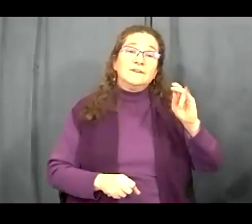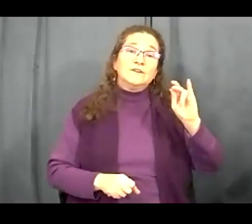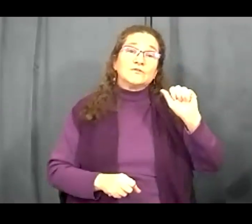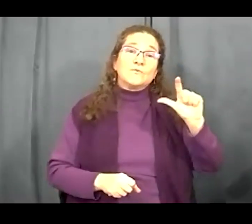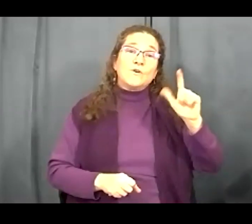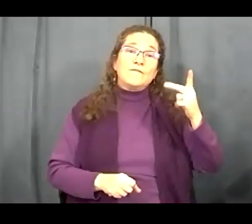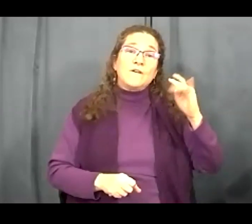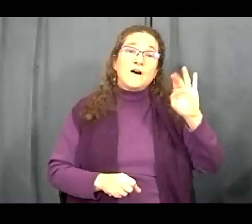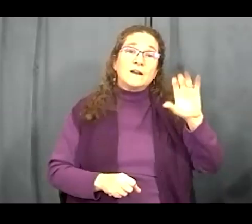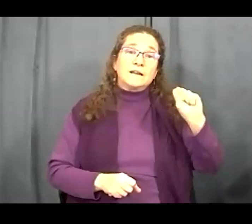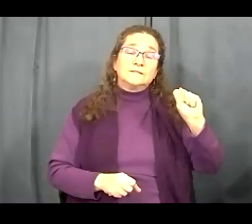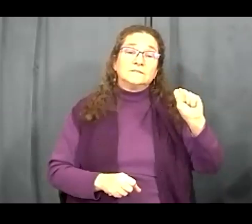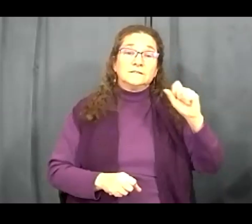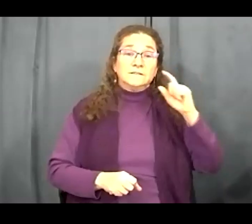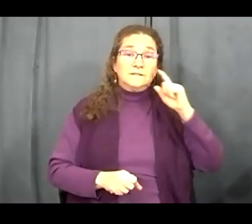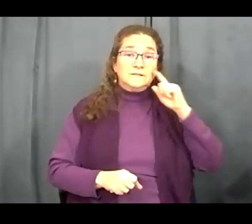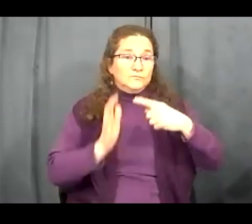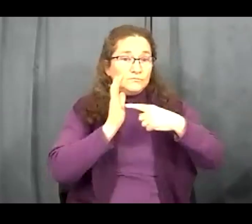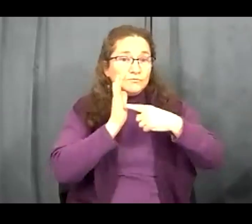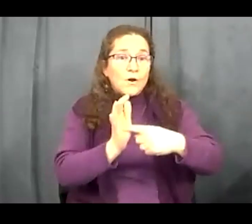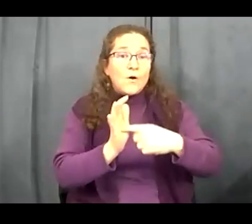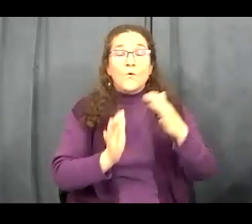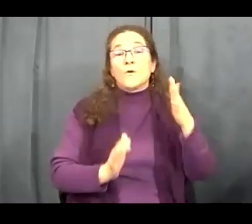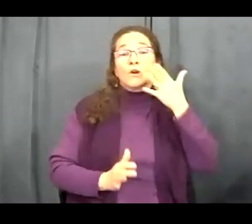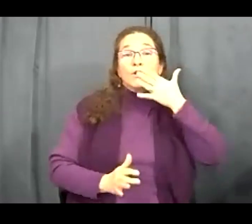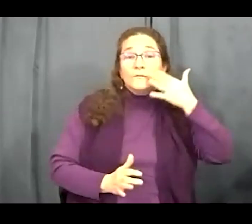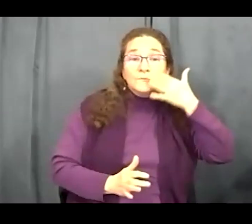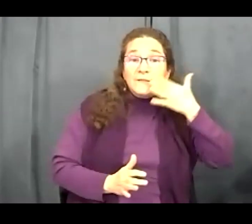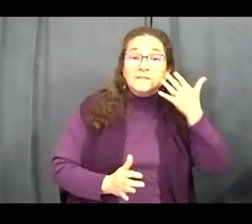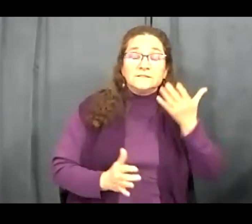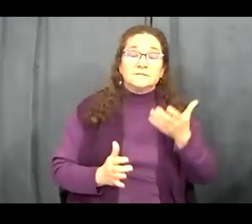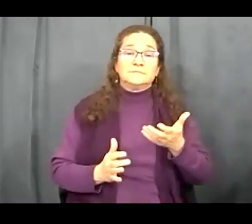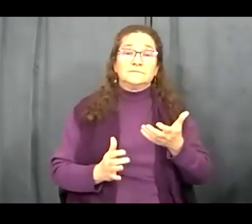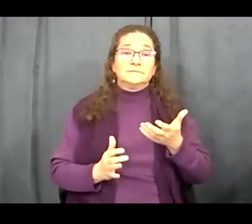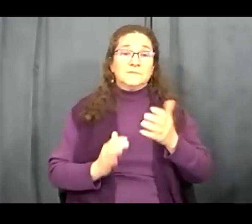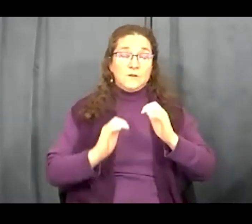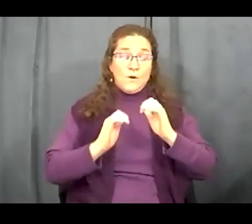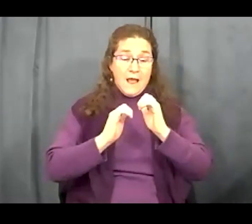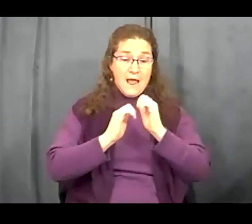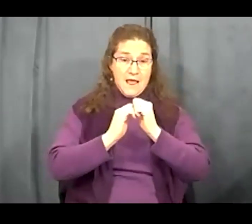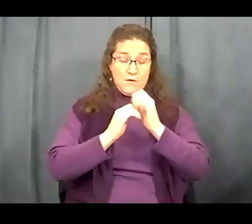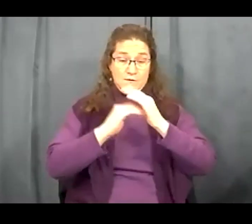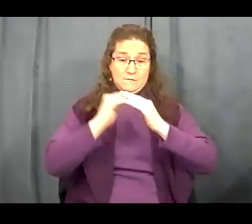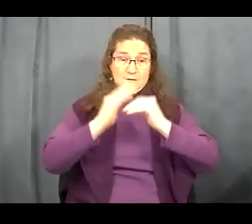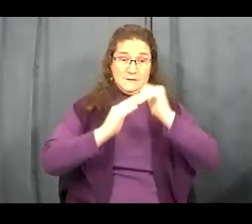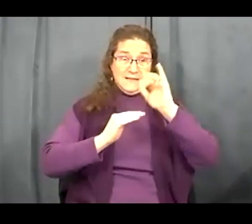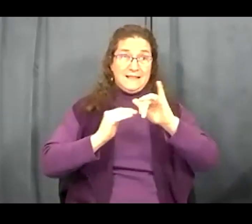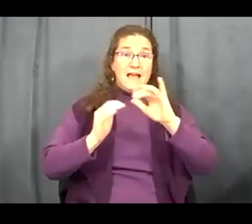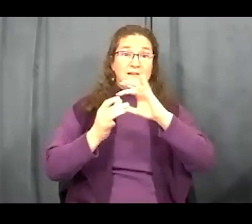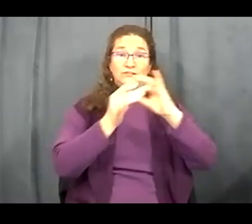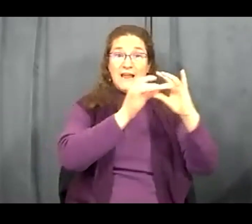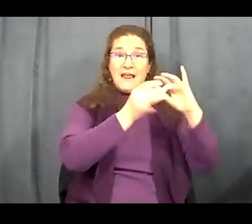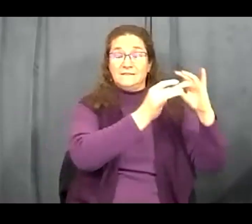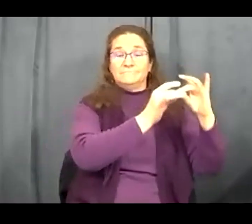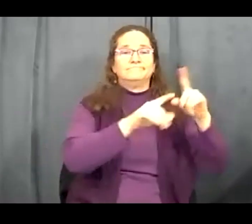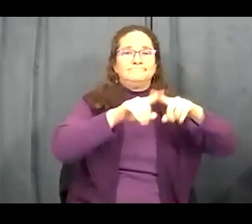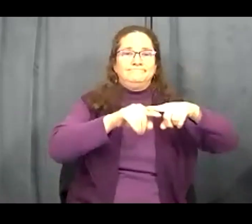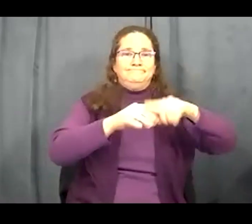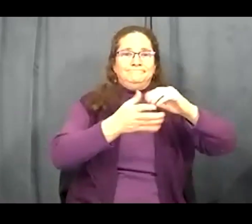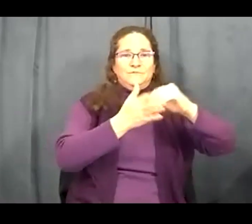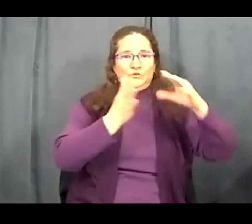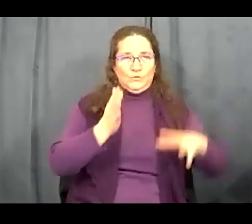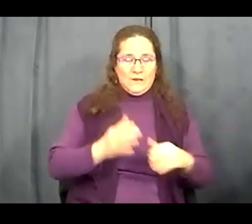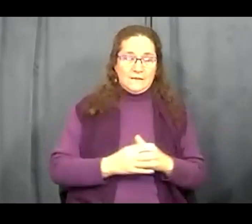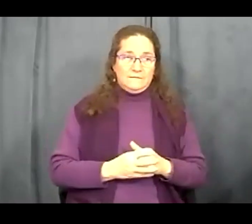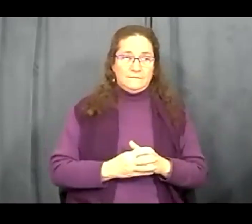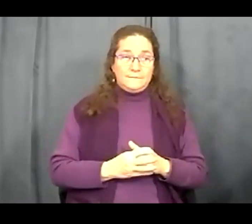phonemes, or if that child knows cue to speech. How you build your chain, once again, is student specific, and when I talk about listening,